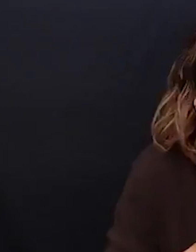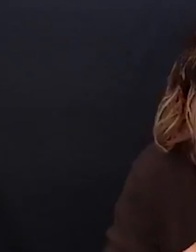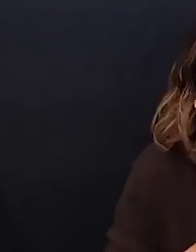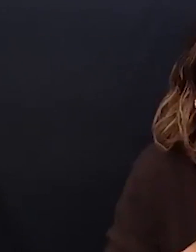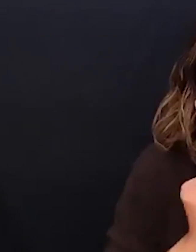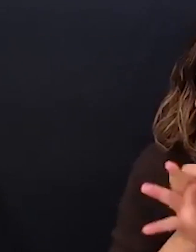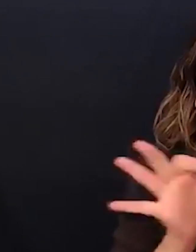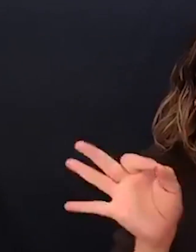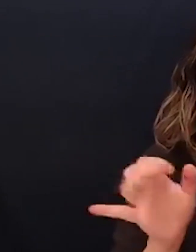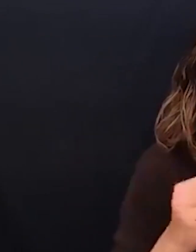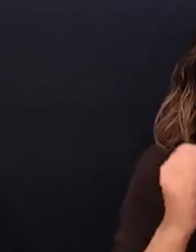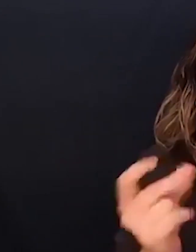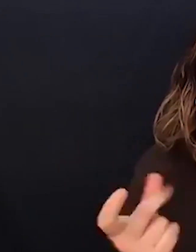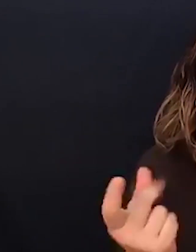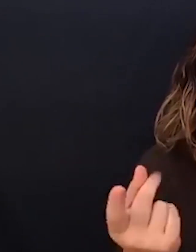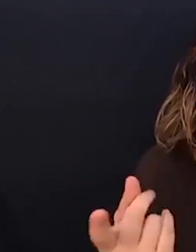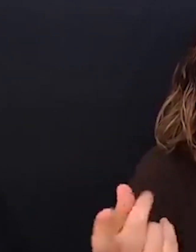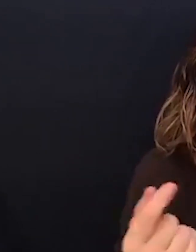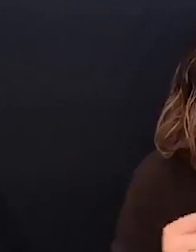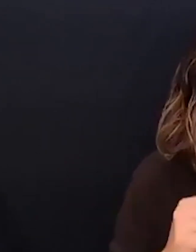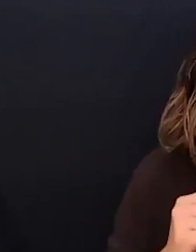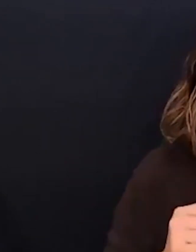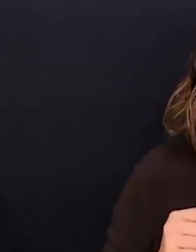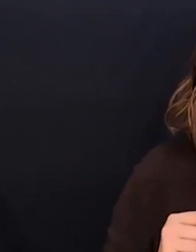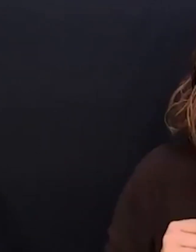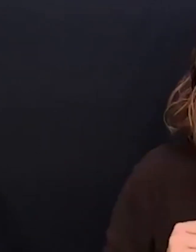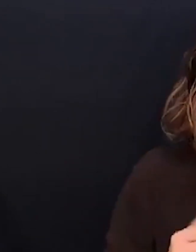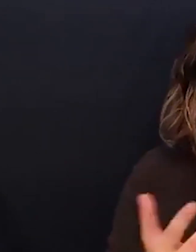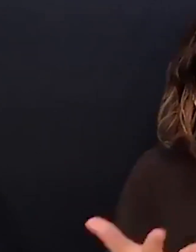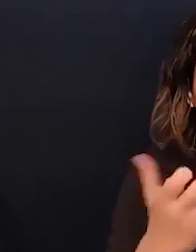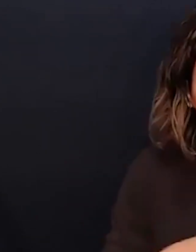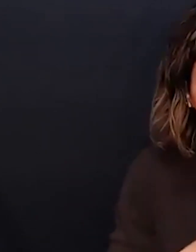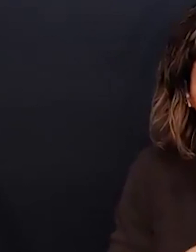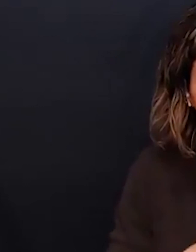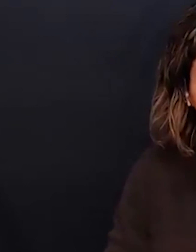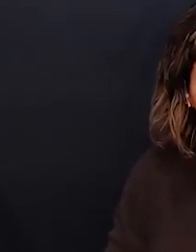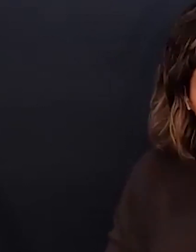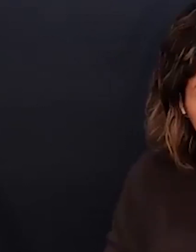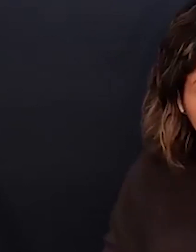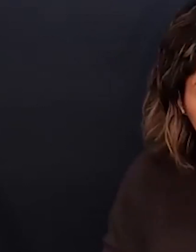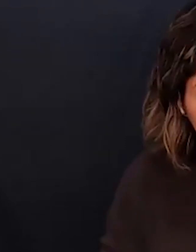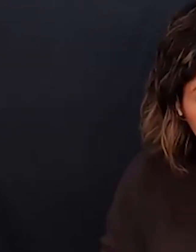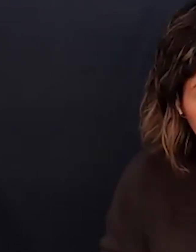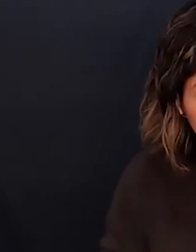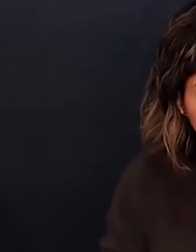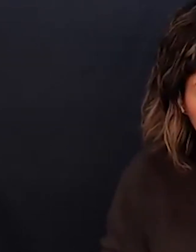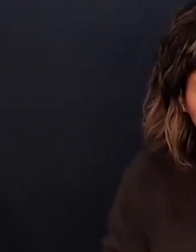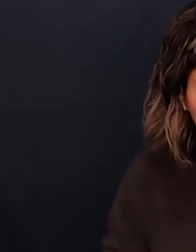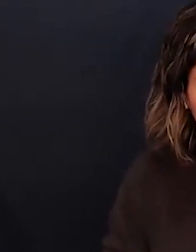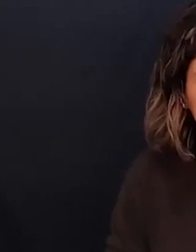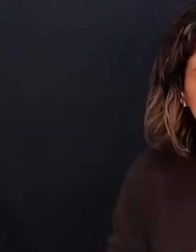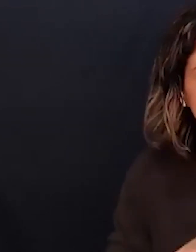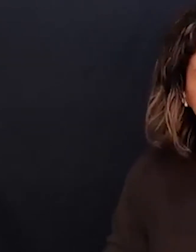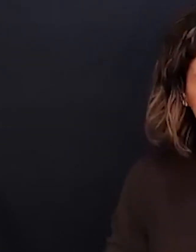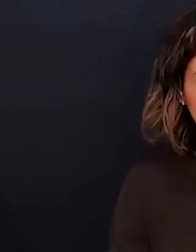sentence. Quickly, Jackson. Thank you. Sentences. If we want to make the bold moves that we have to make, there's an election in